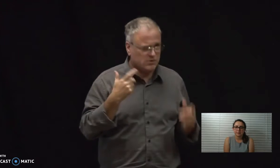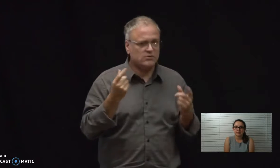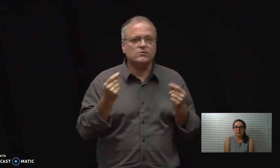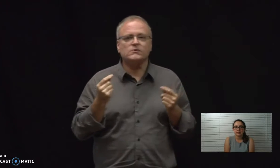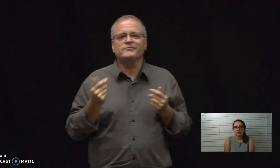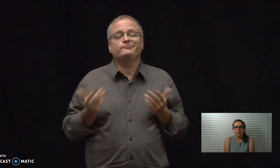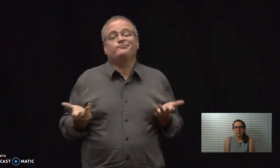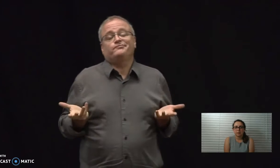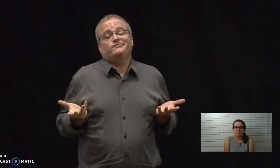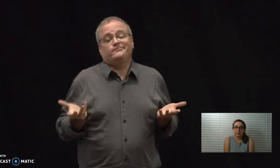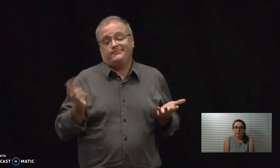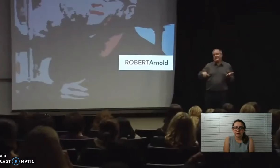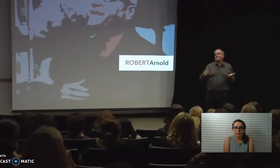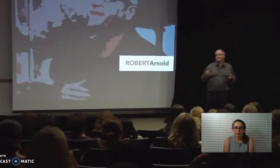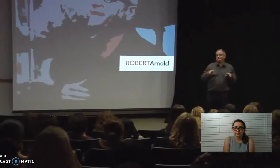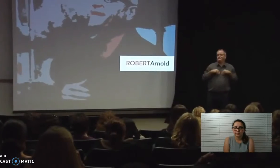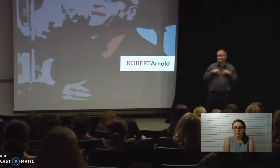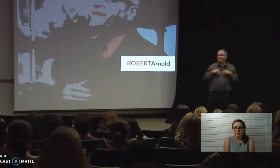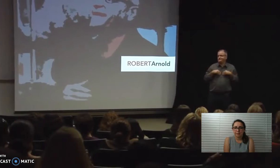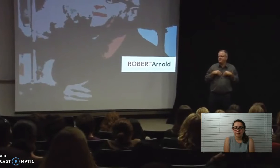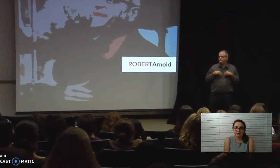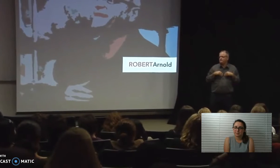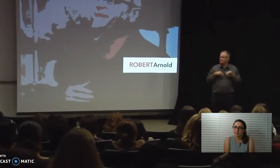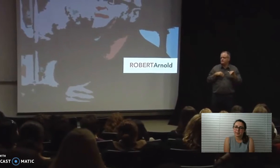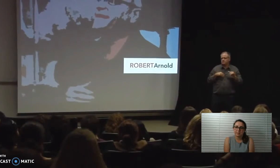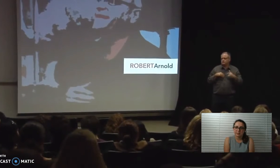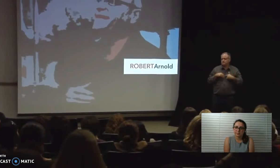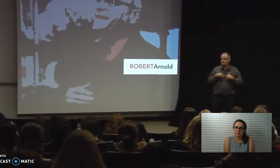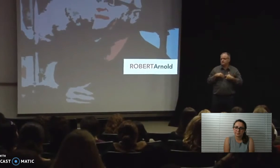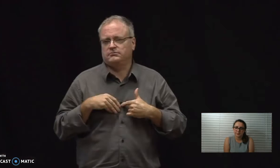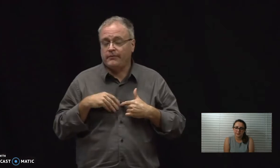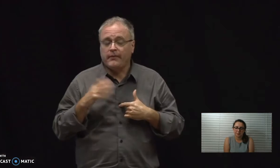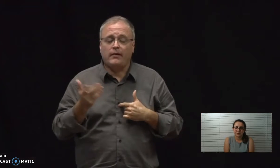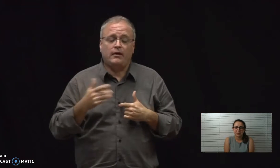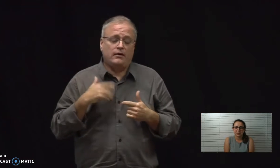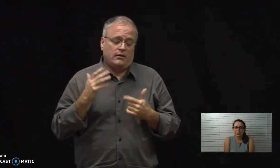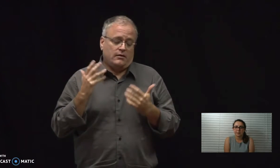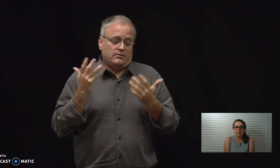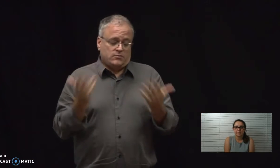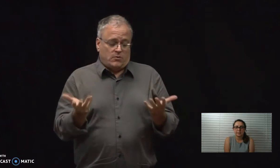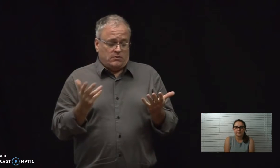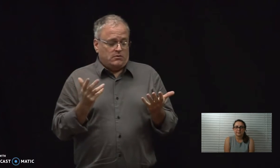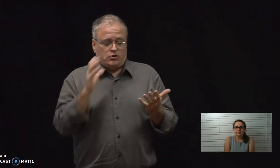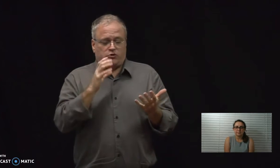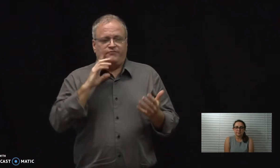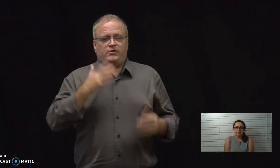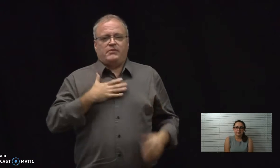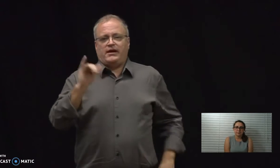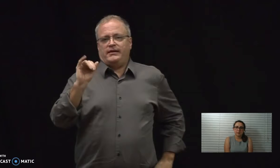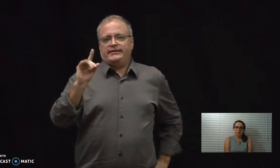me. So what am I going to do? I just accepted it still. Accepted the English language.